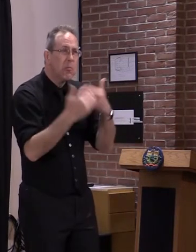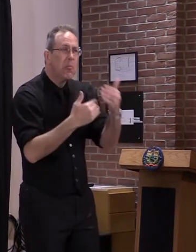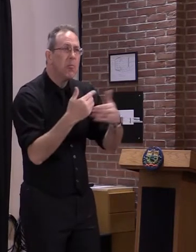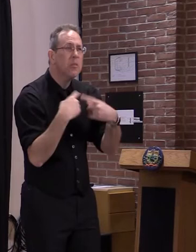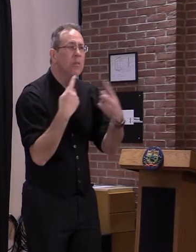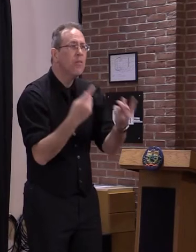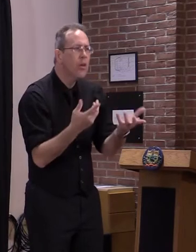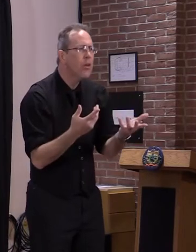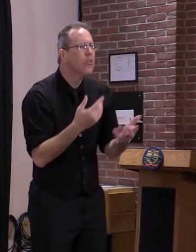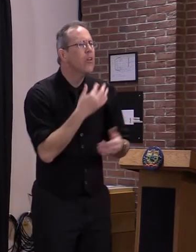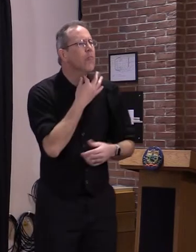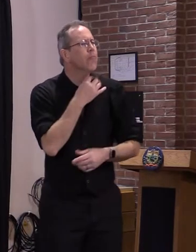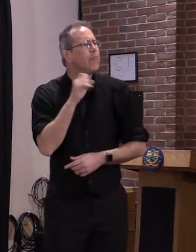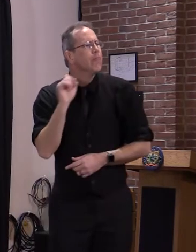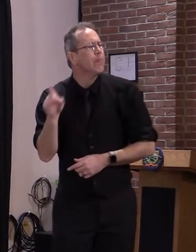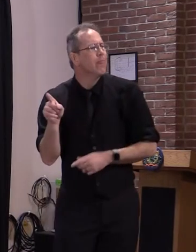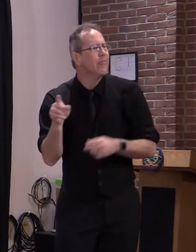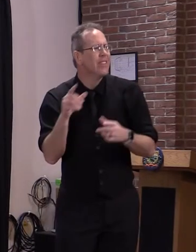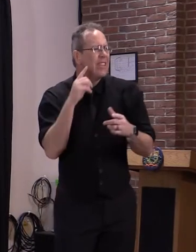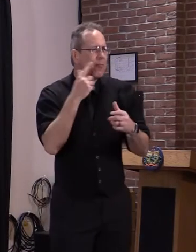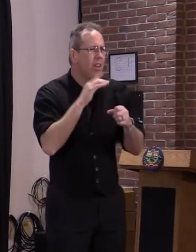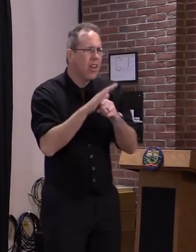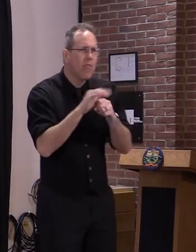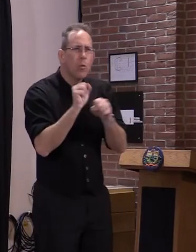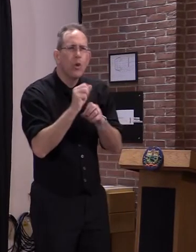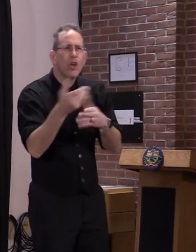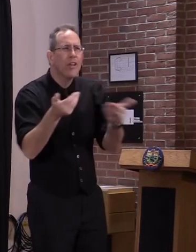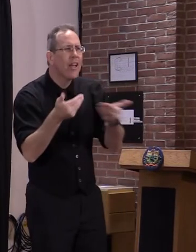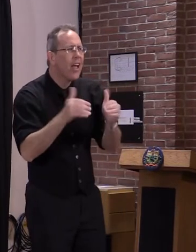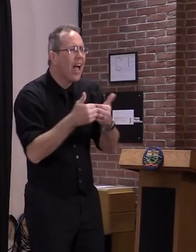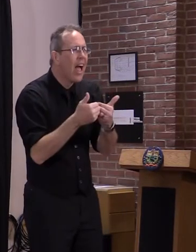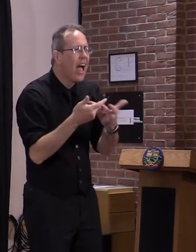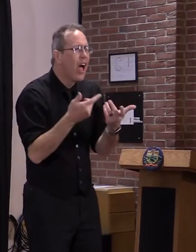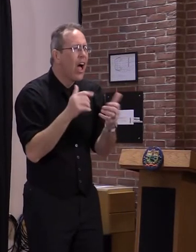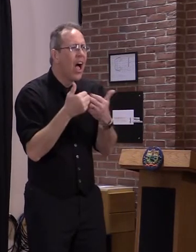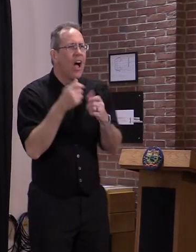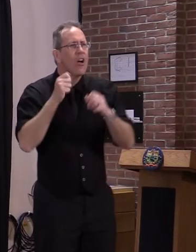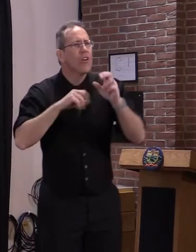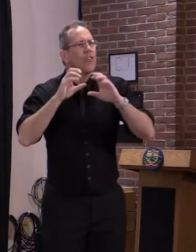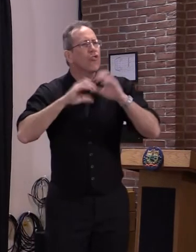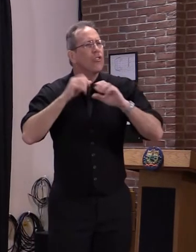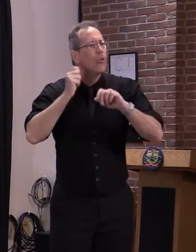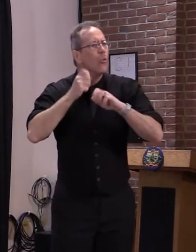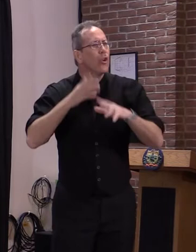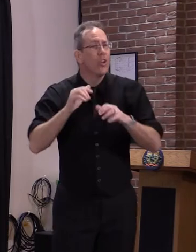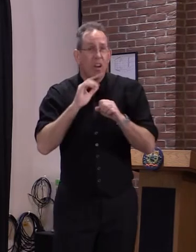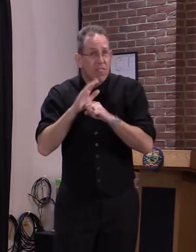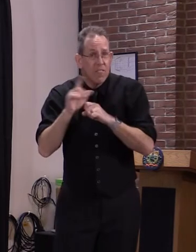up the new construction season? My expectations are we're going to have more